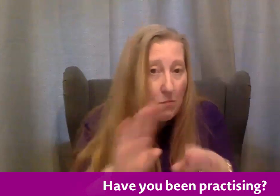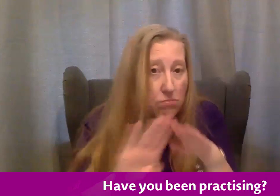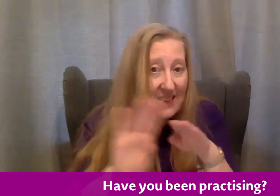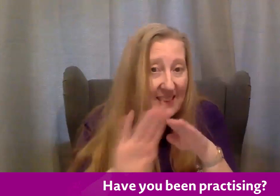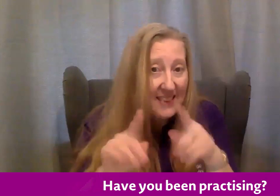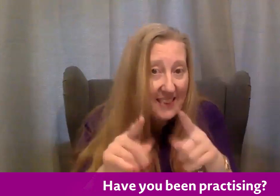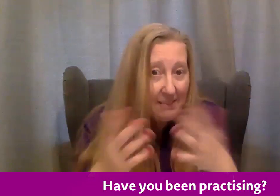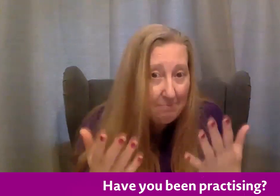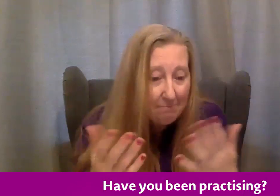Have you been practising?